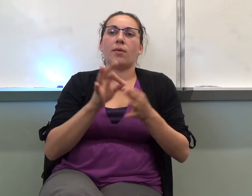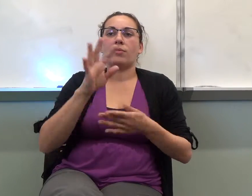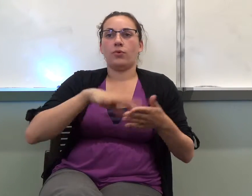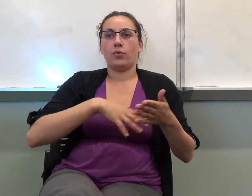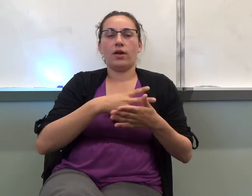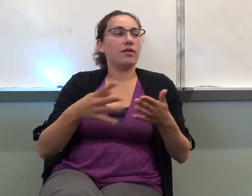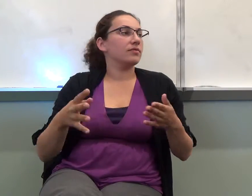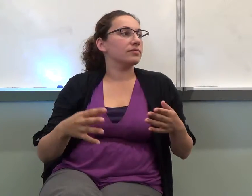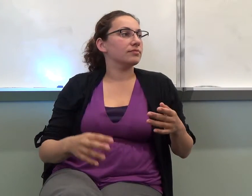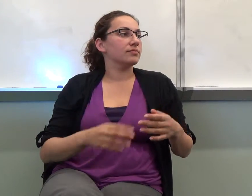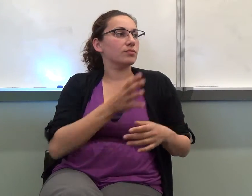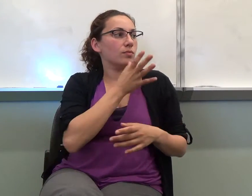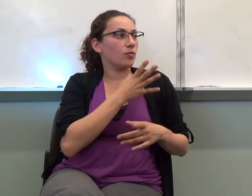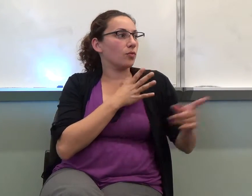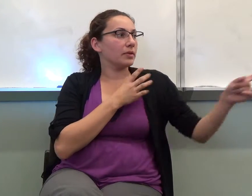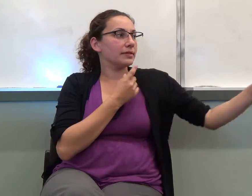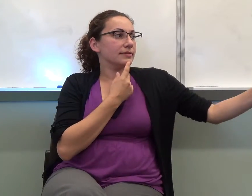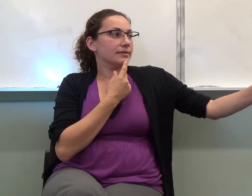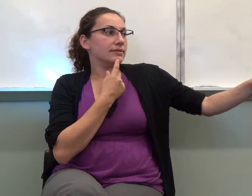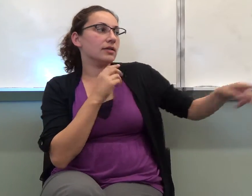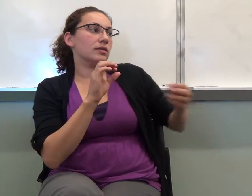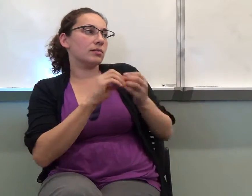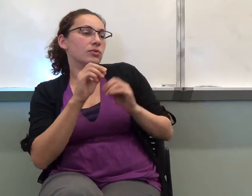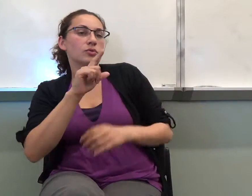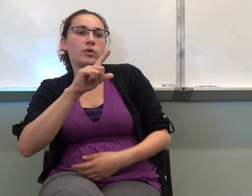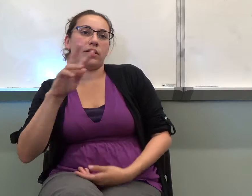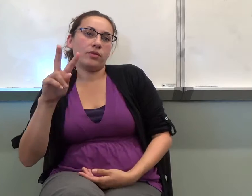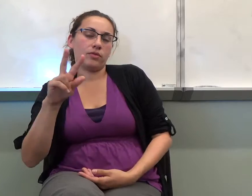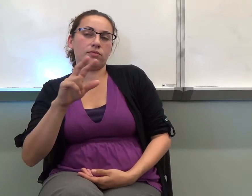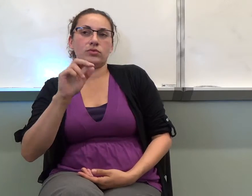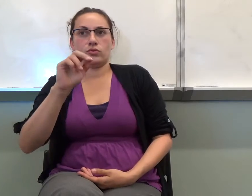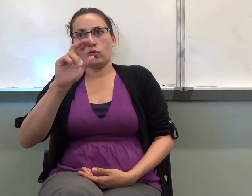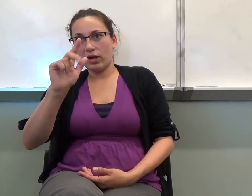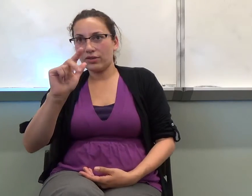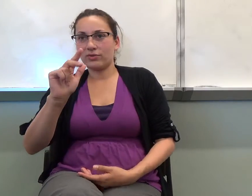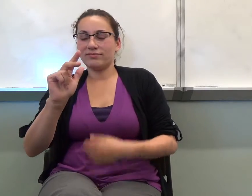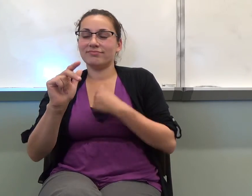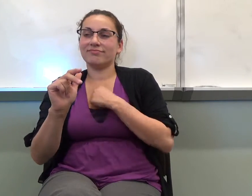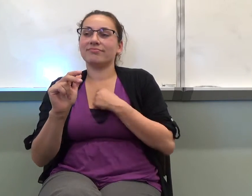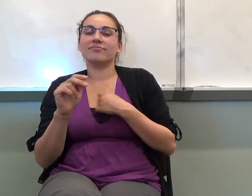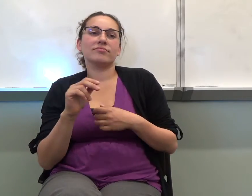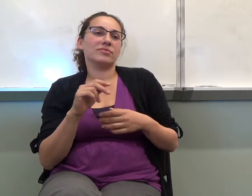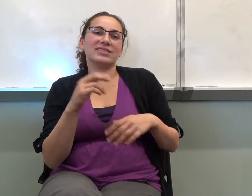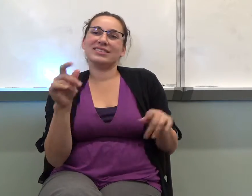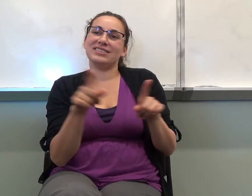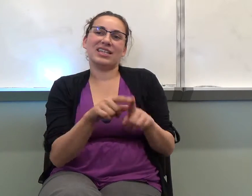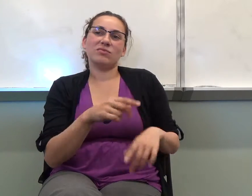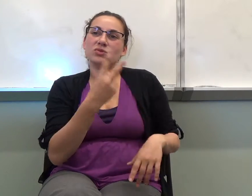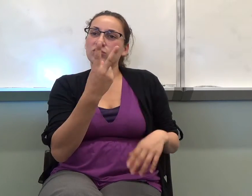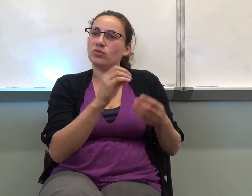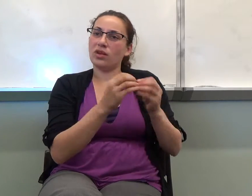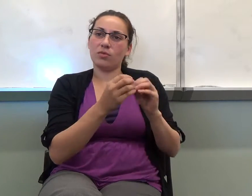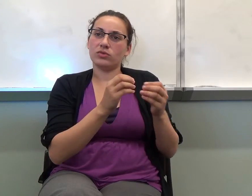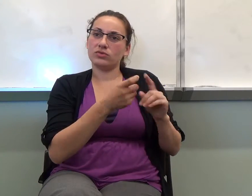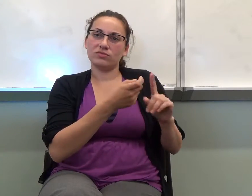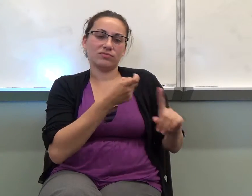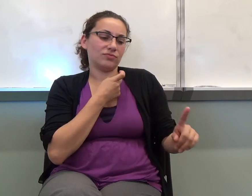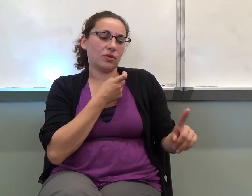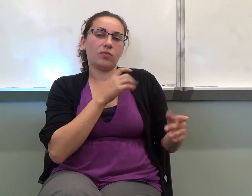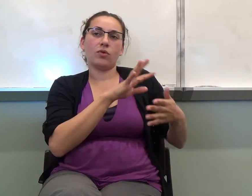23. 23. It's the same thing. You're just getting two numbers from the graph and subtracting them. It's for 1920. The